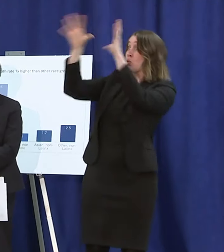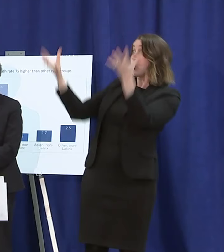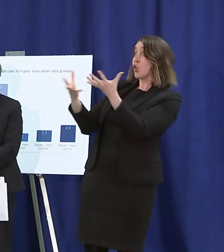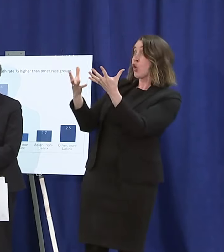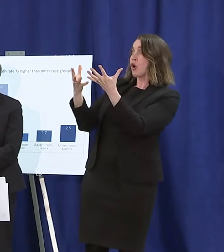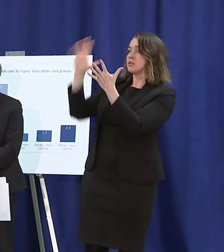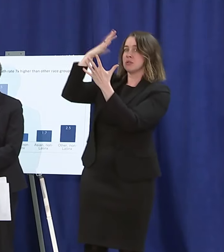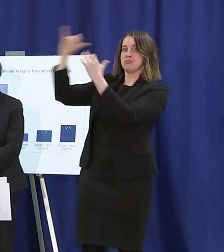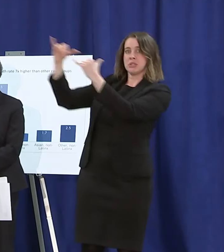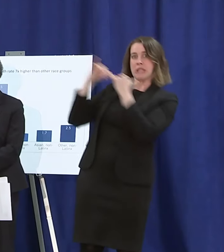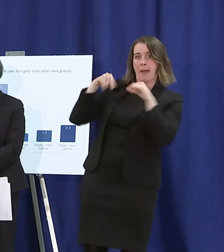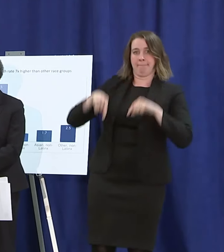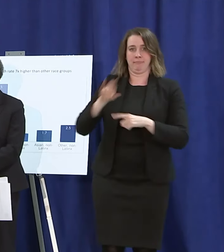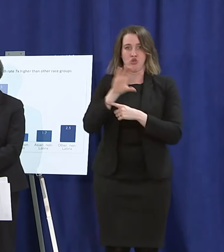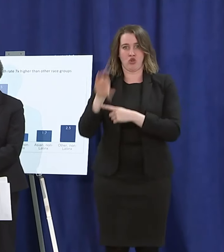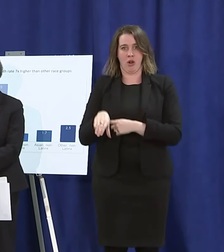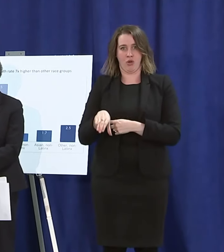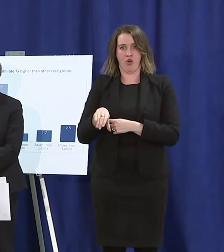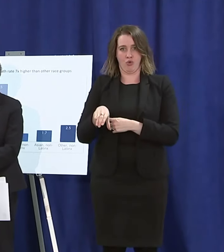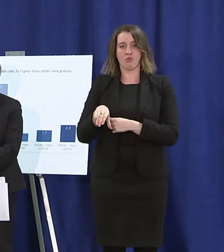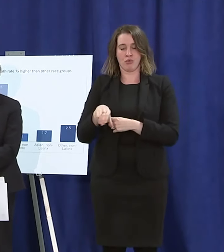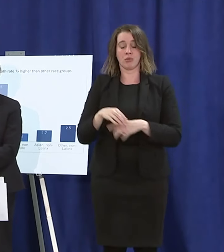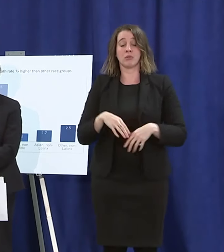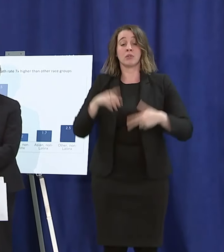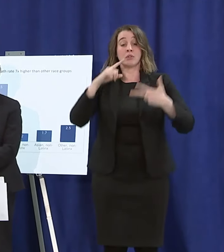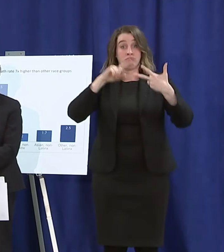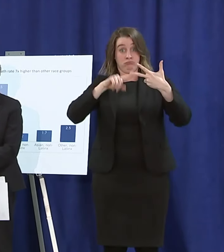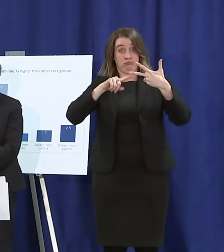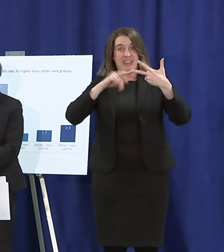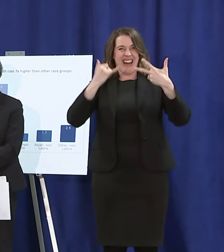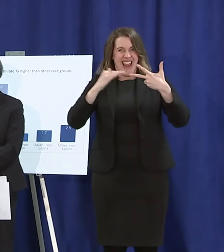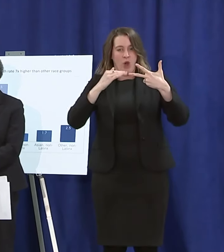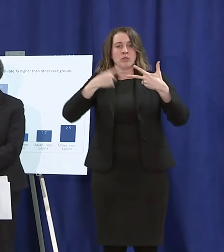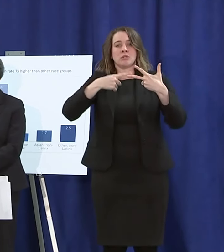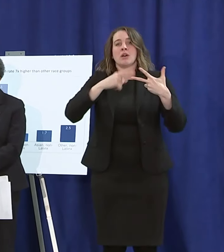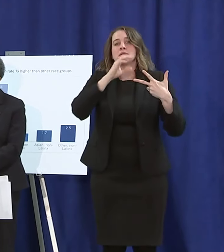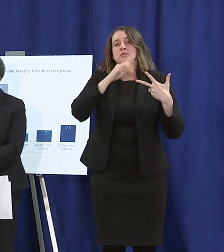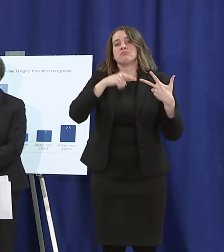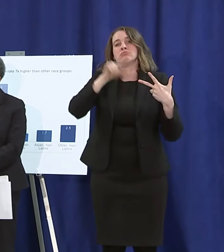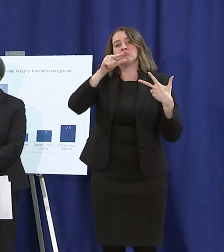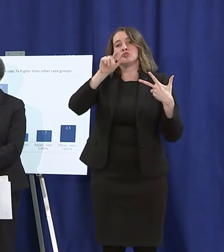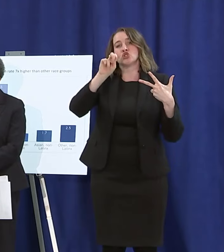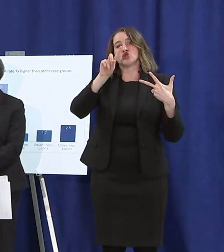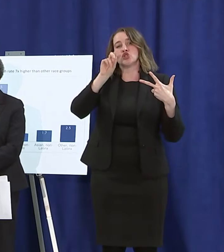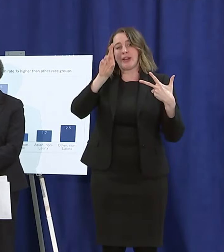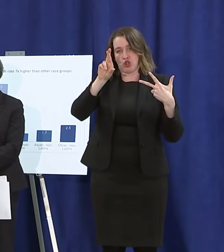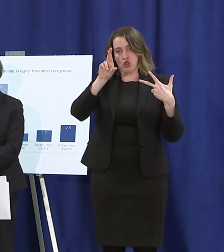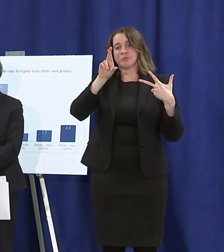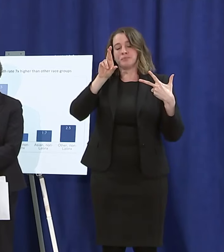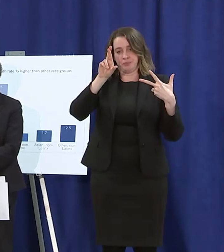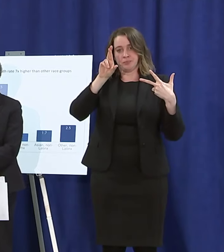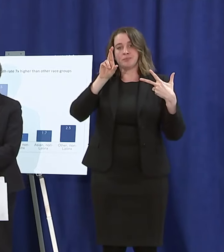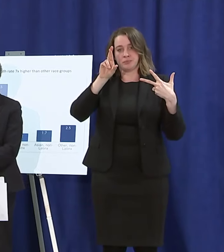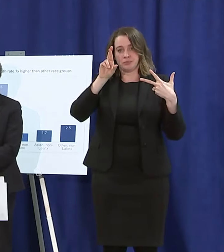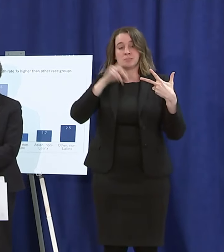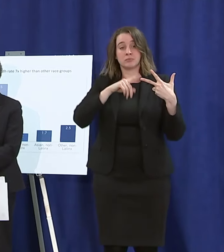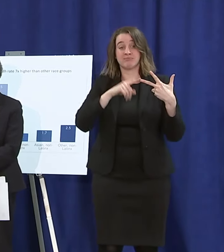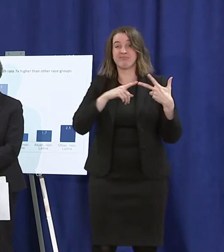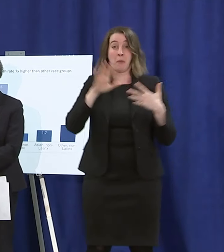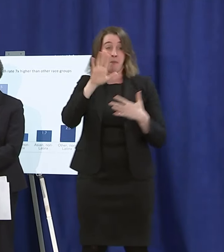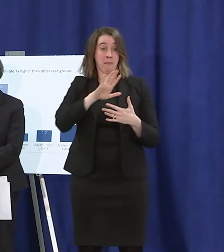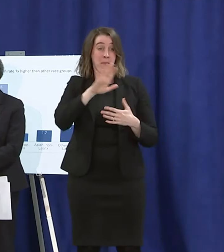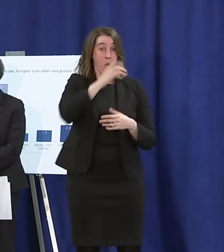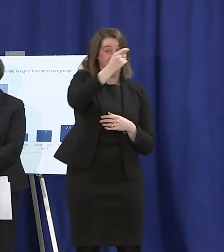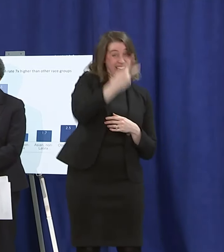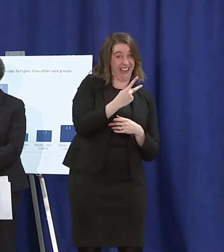Chicago. Third, I want to talk about gender. While half of Chicago's confirmed cases have been in men, as you